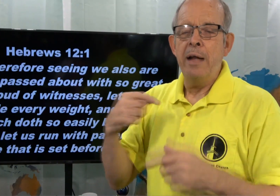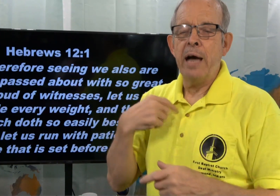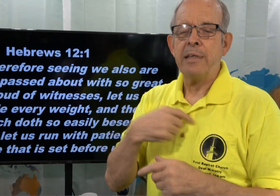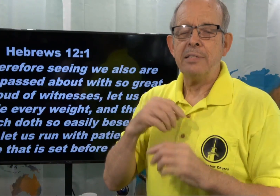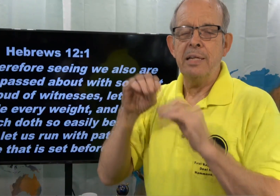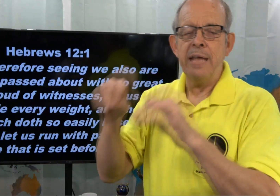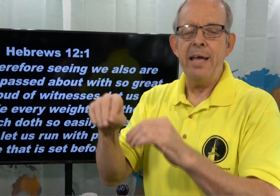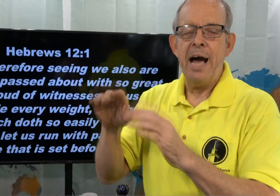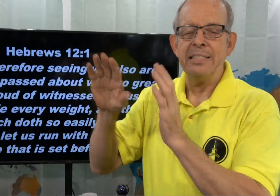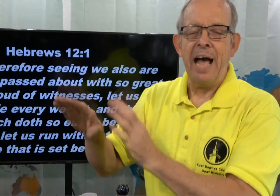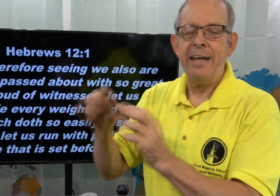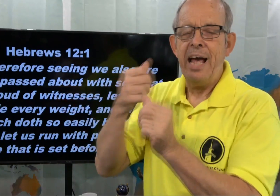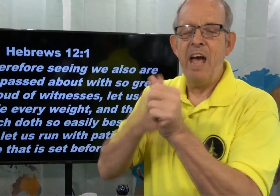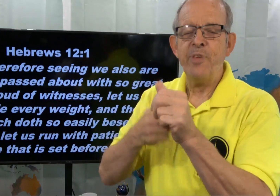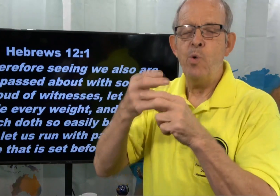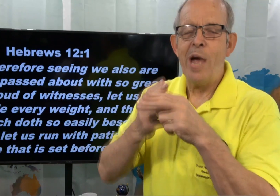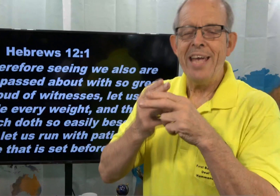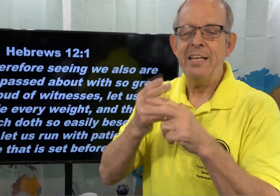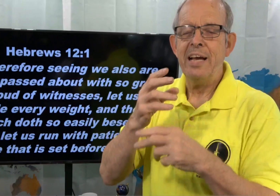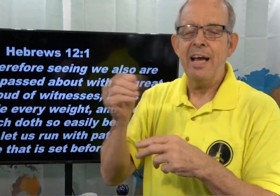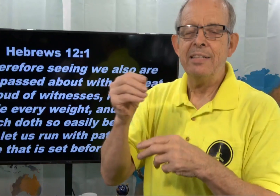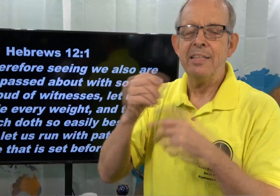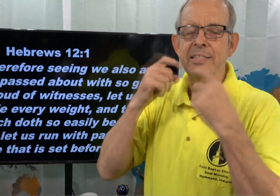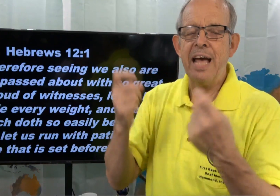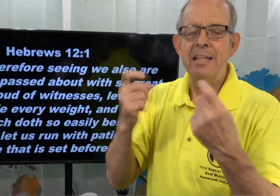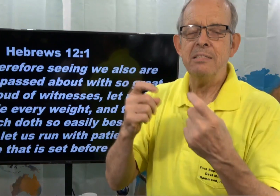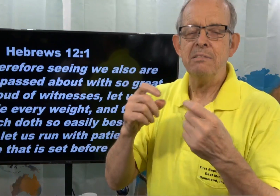Let us lay aside every weight and the sin